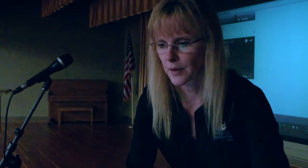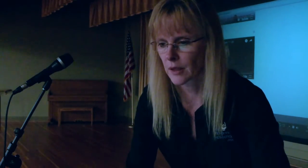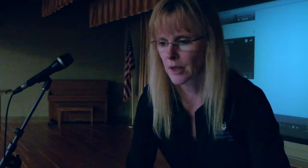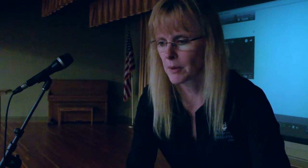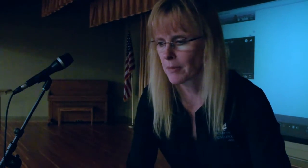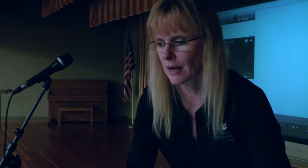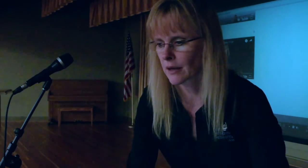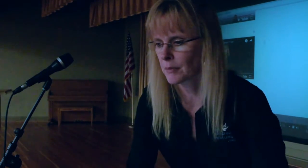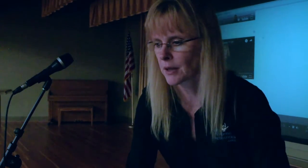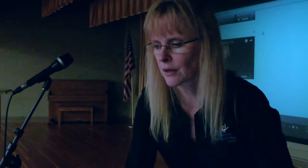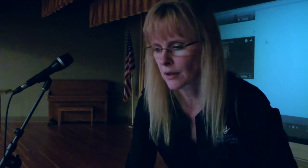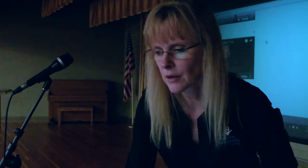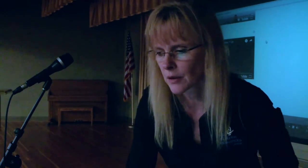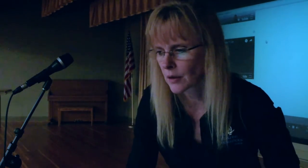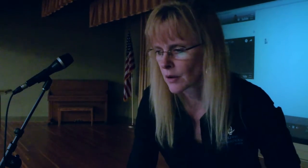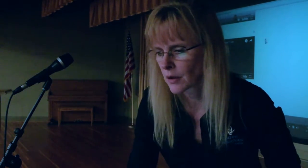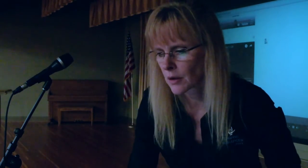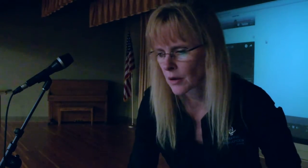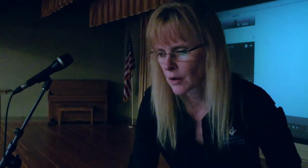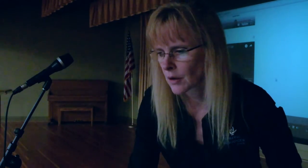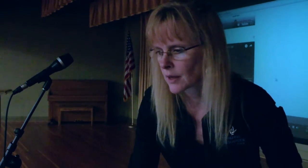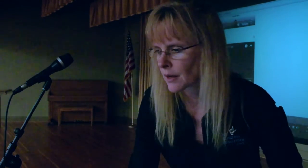Let me back up here.